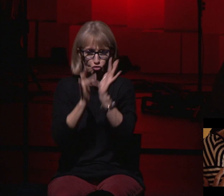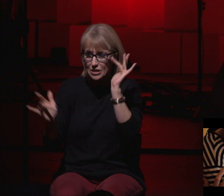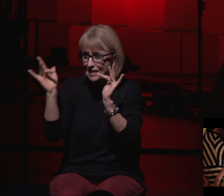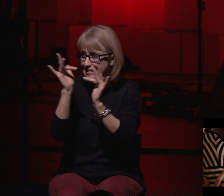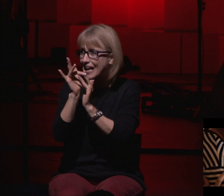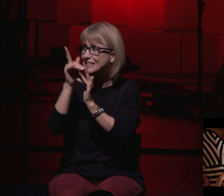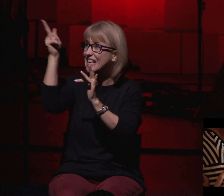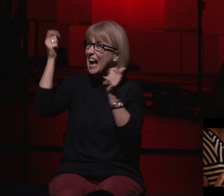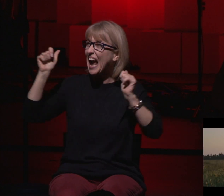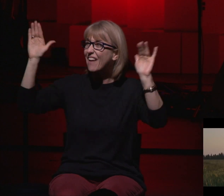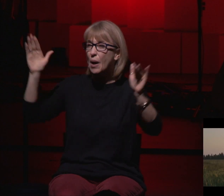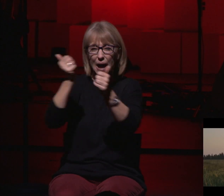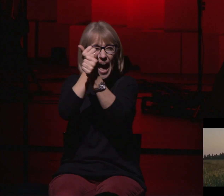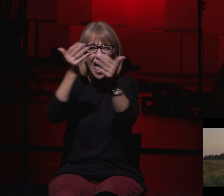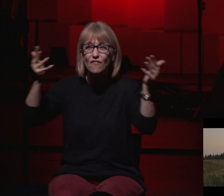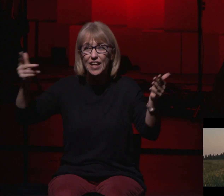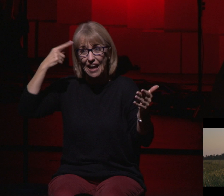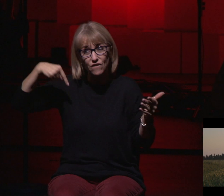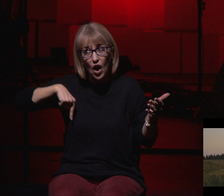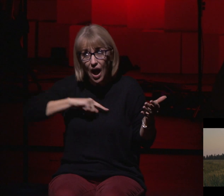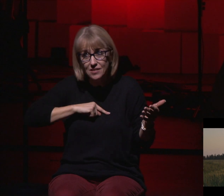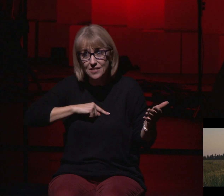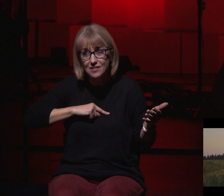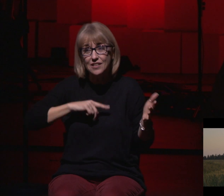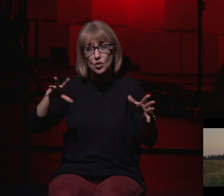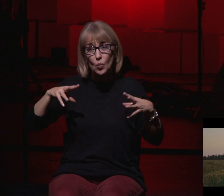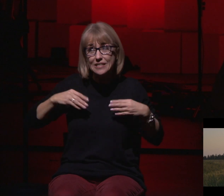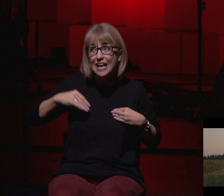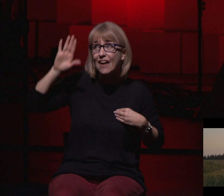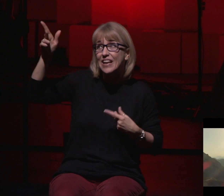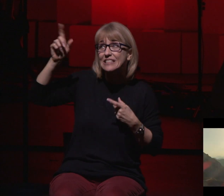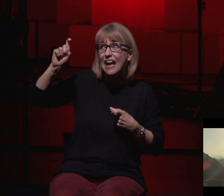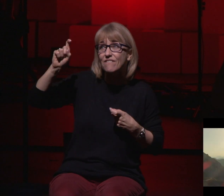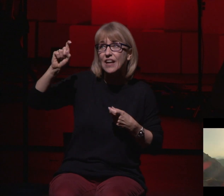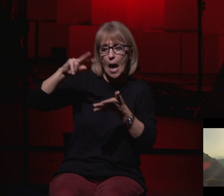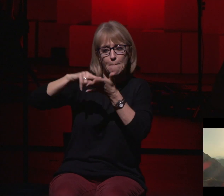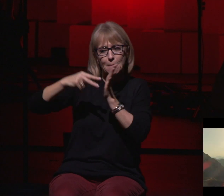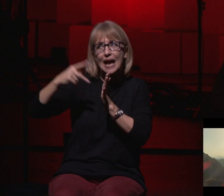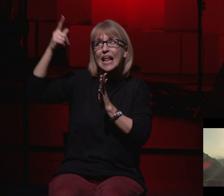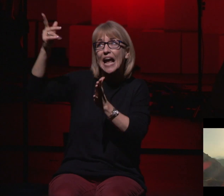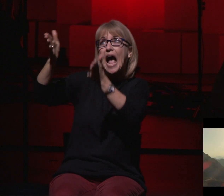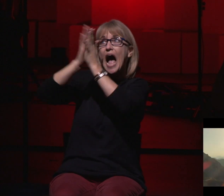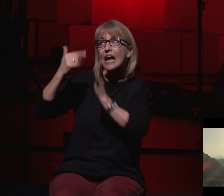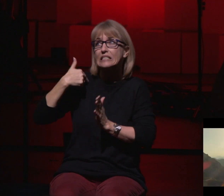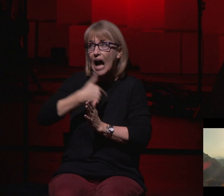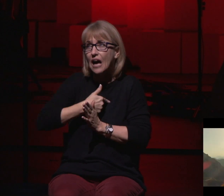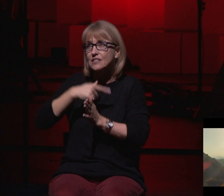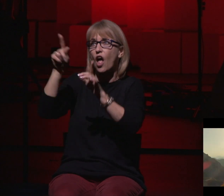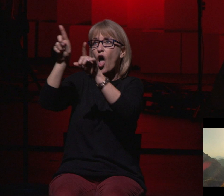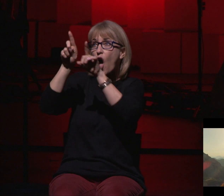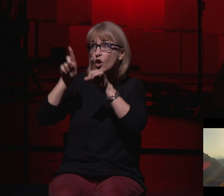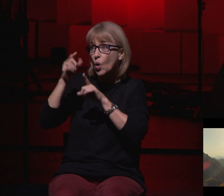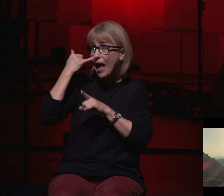gave absolutely everything for us to receive these gifts, and that is precisely what He asks of those who take